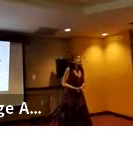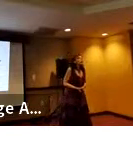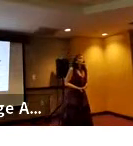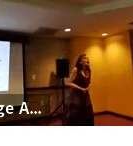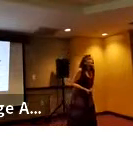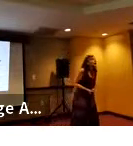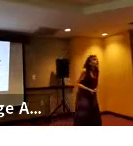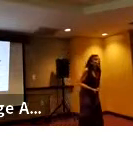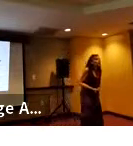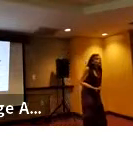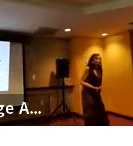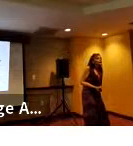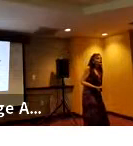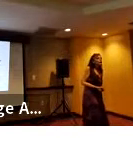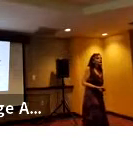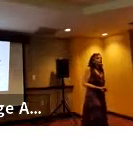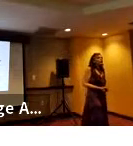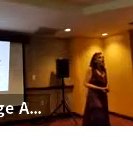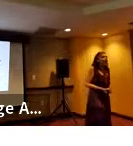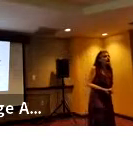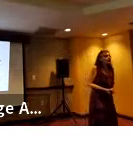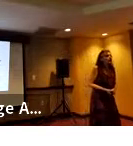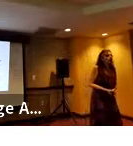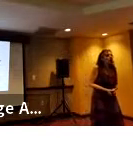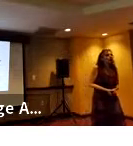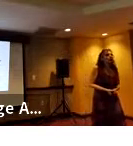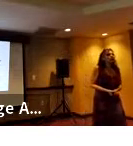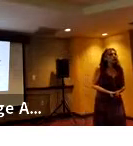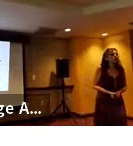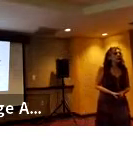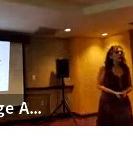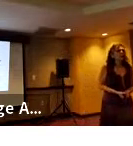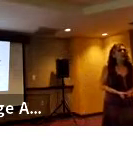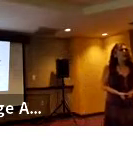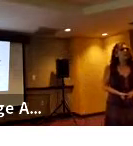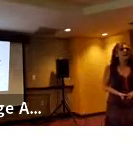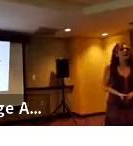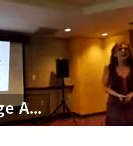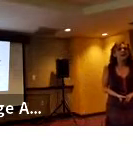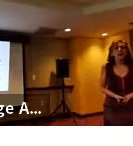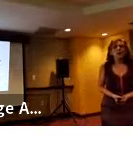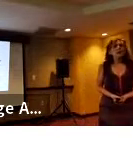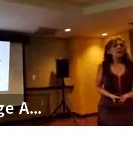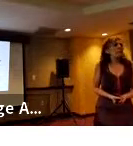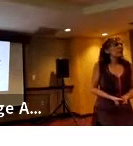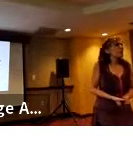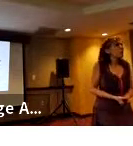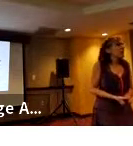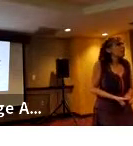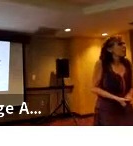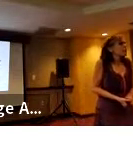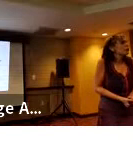cultural understandings of differences of signs, of symbols, and what they mean,